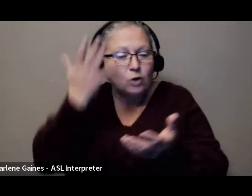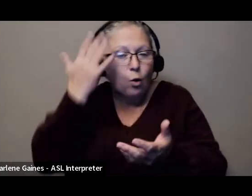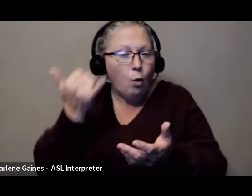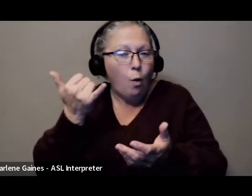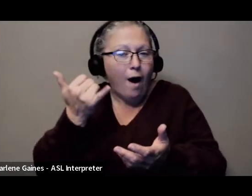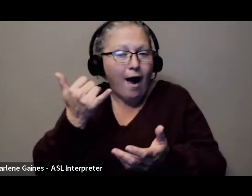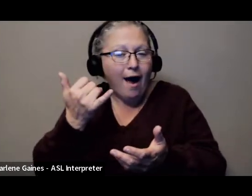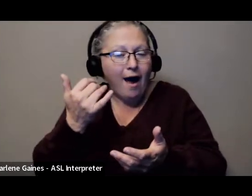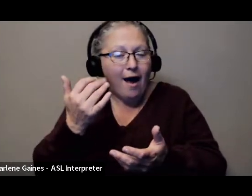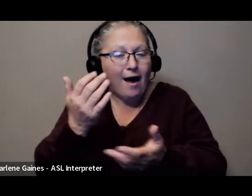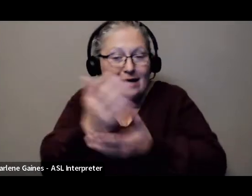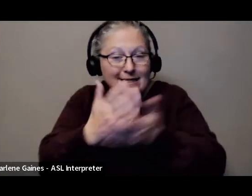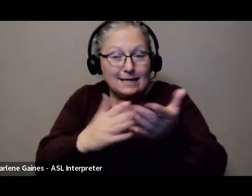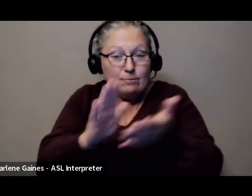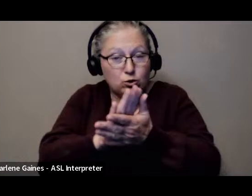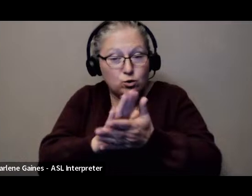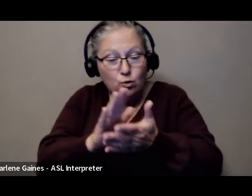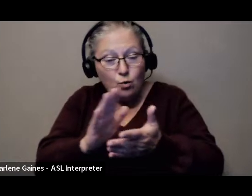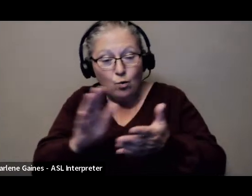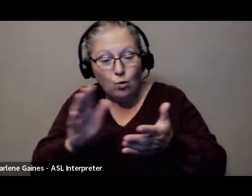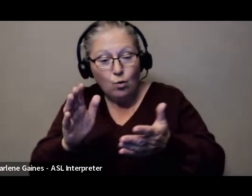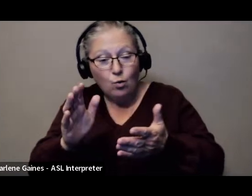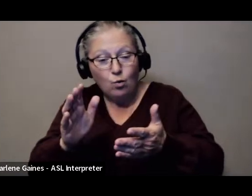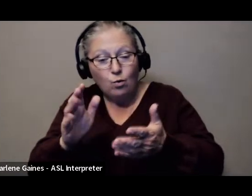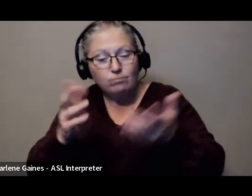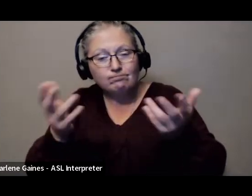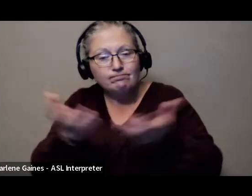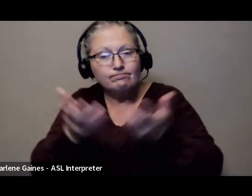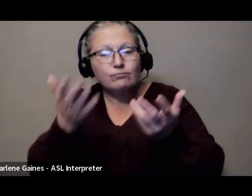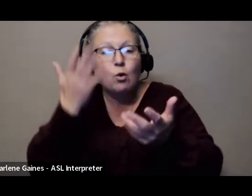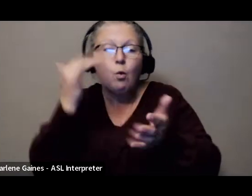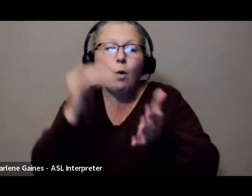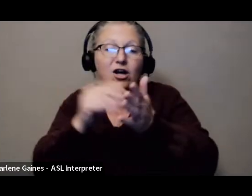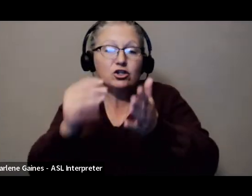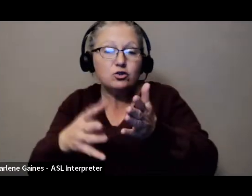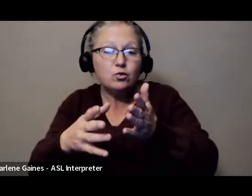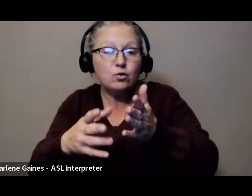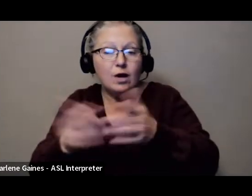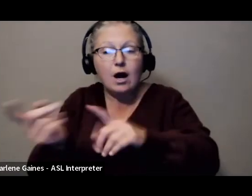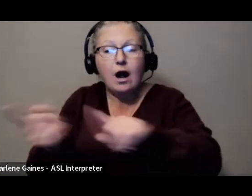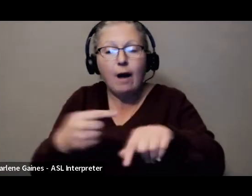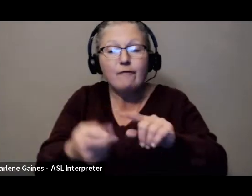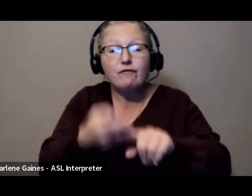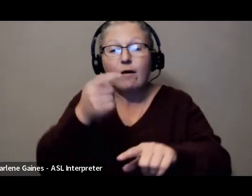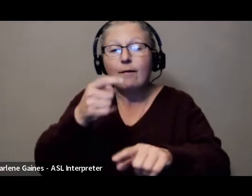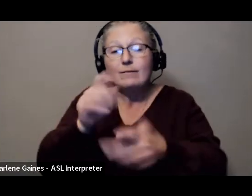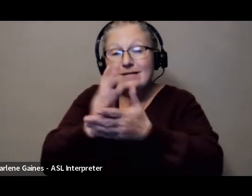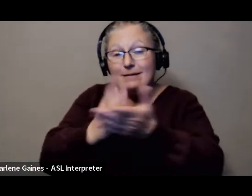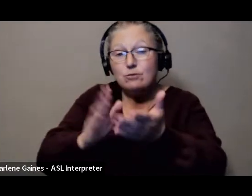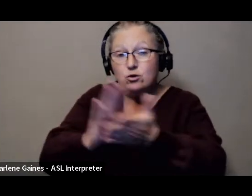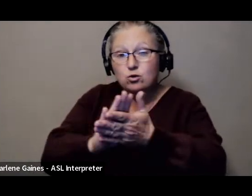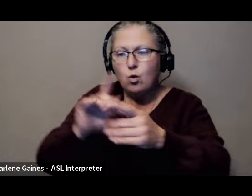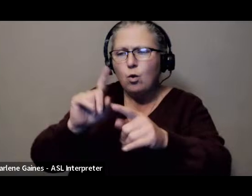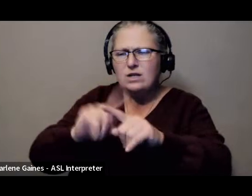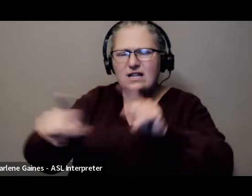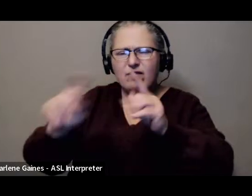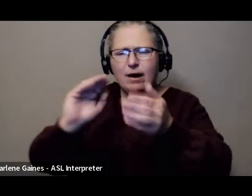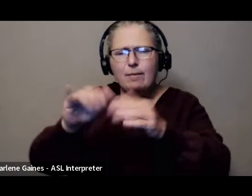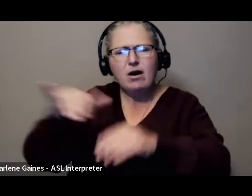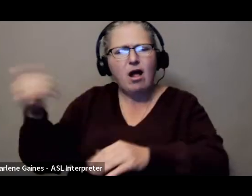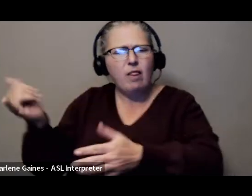are some of the schools coming, or why are some of the students coming from some of the schools very different than others?